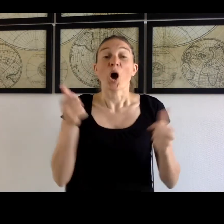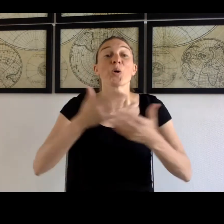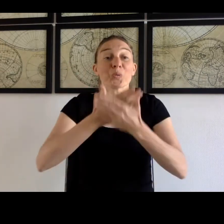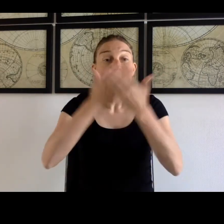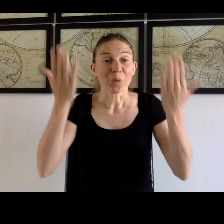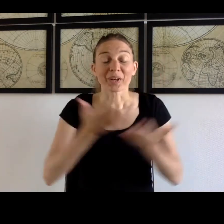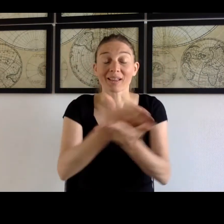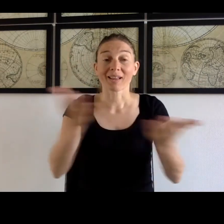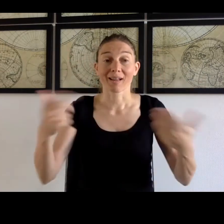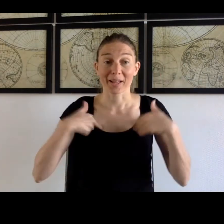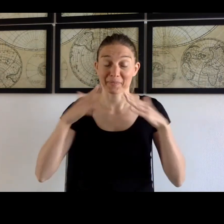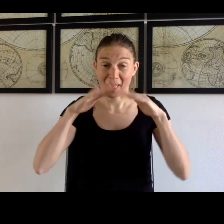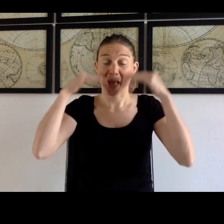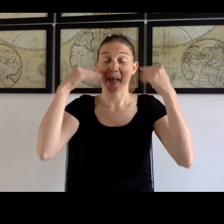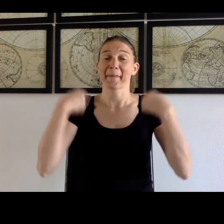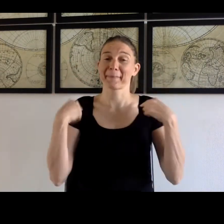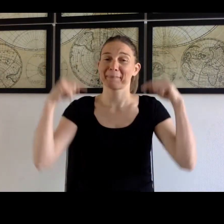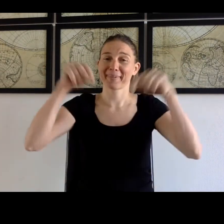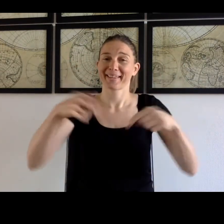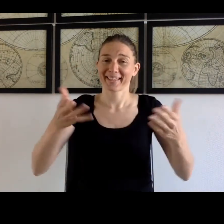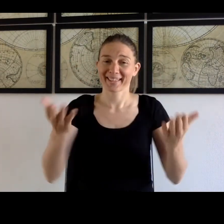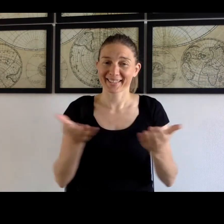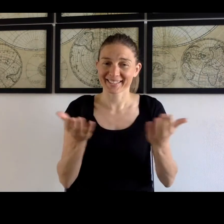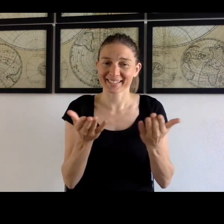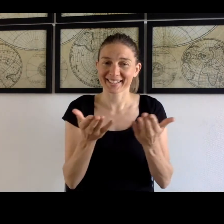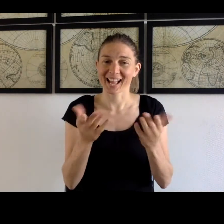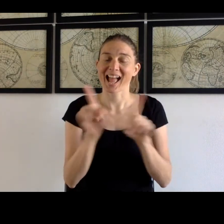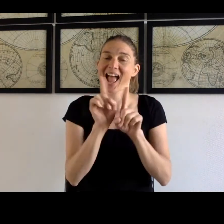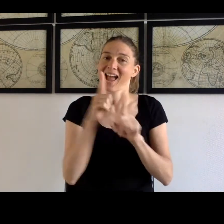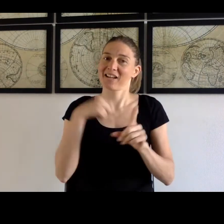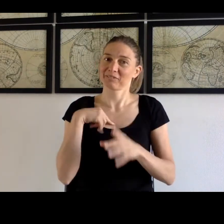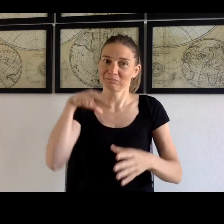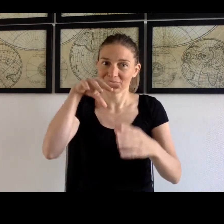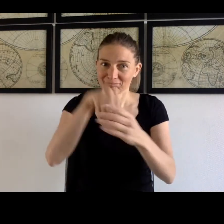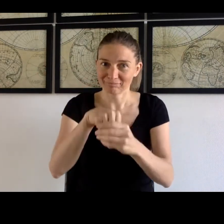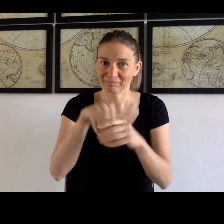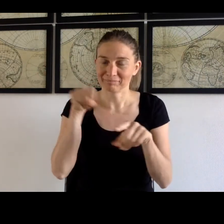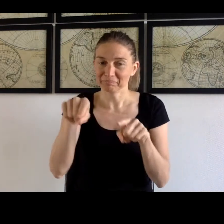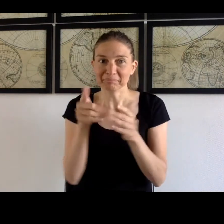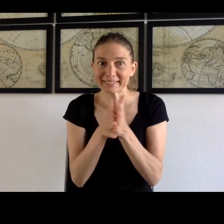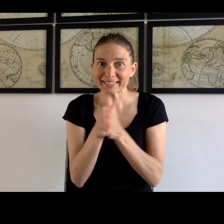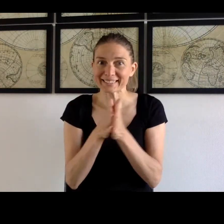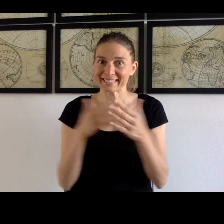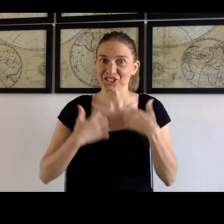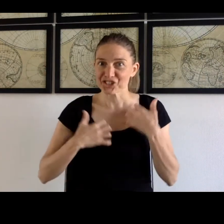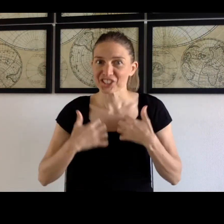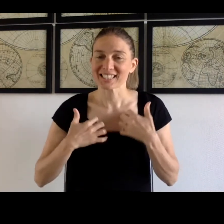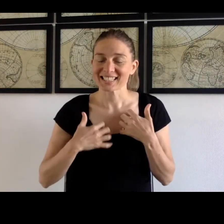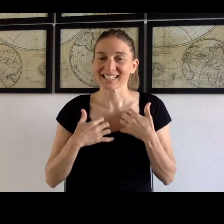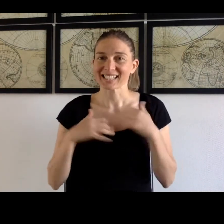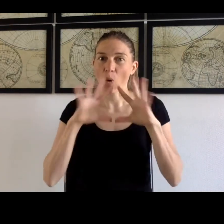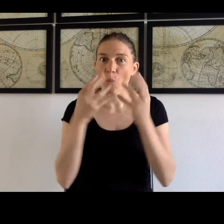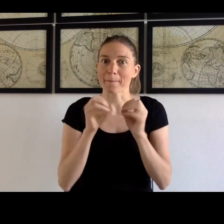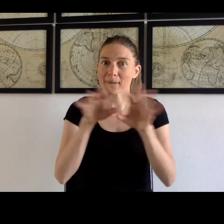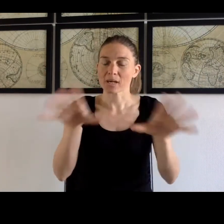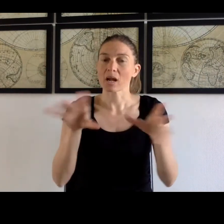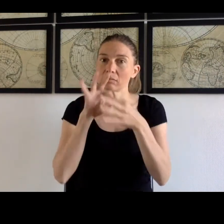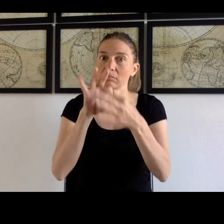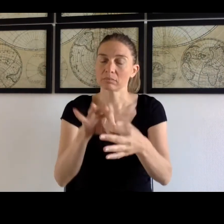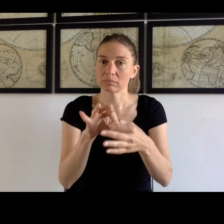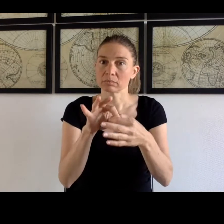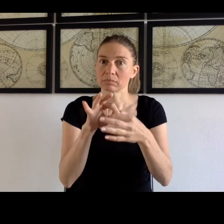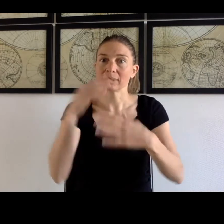for inviting me to participate in this very interesting webinar about disability assessment. And of course, it